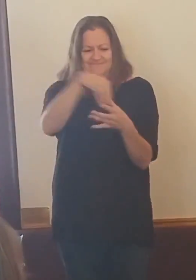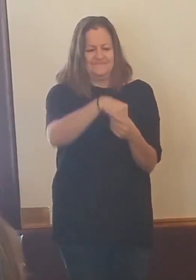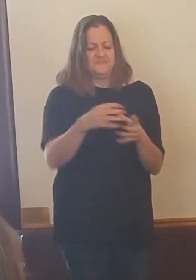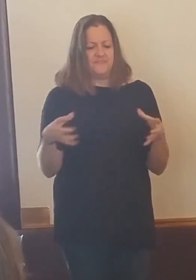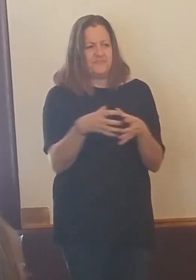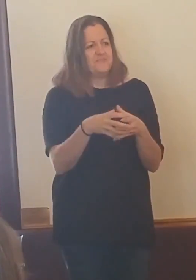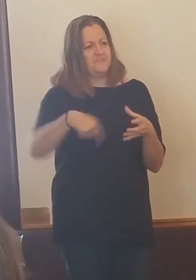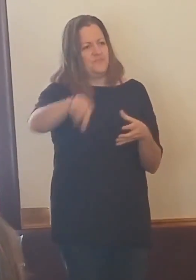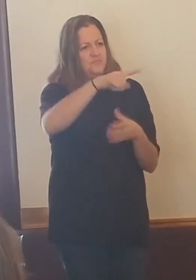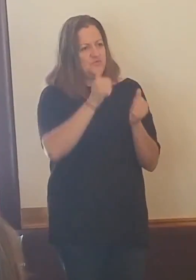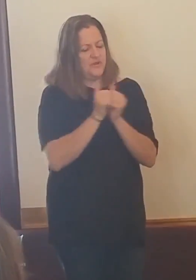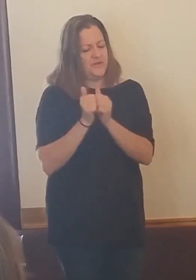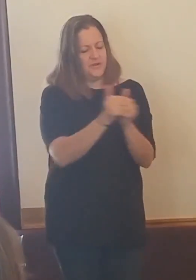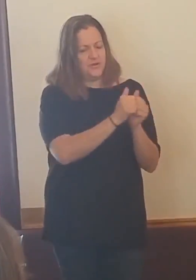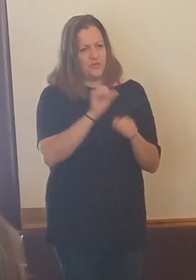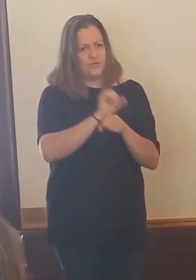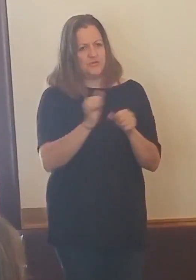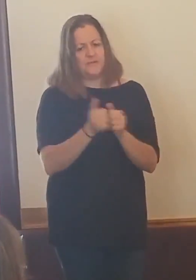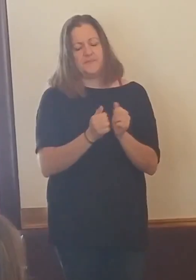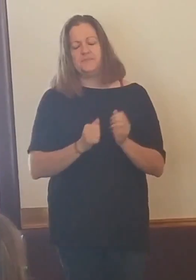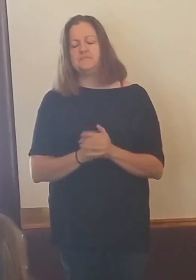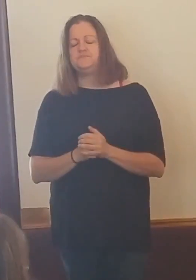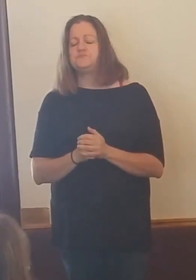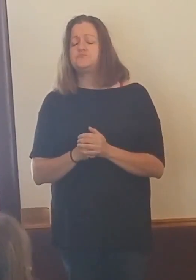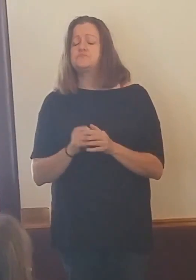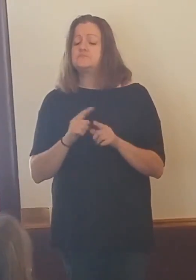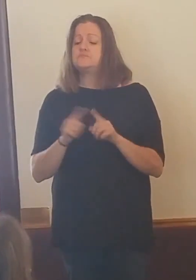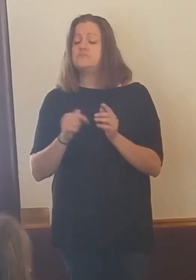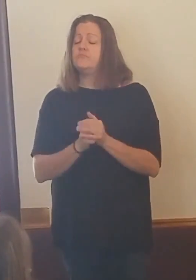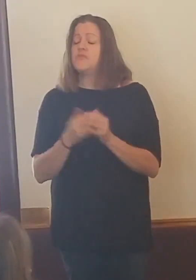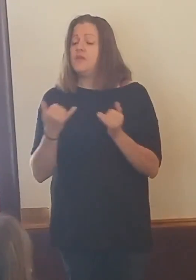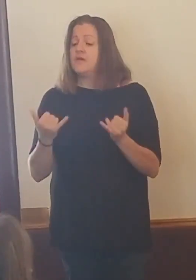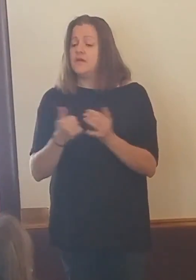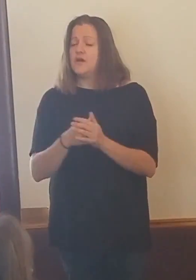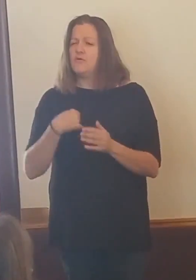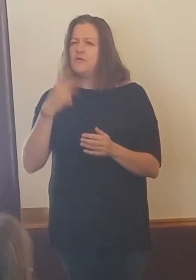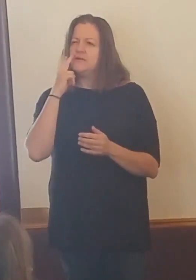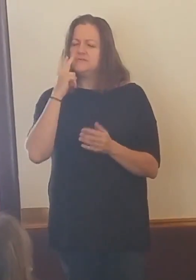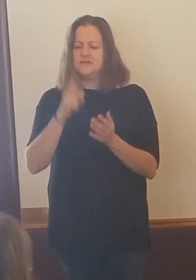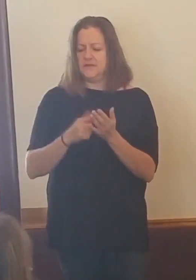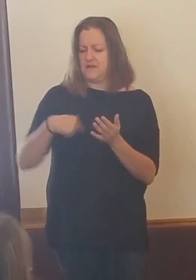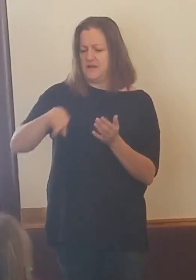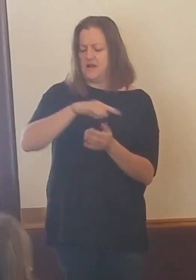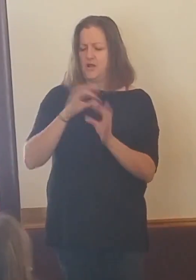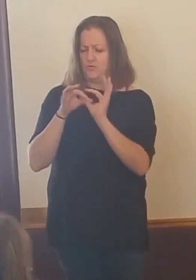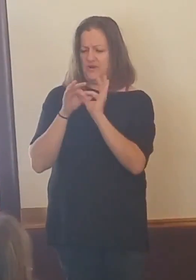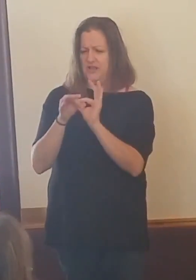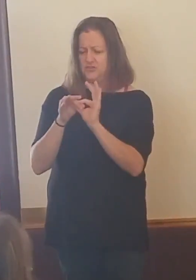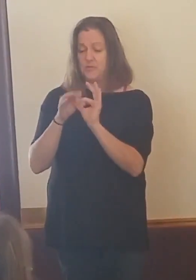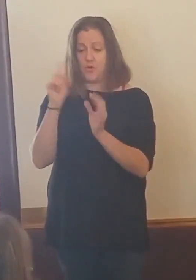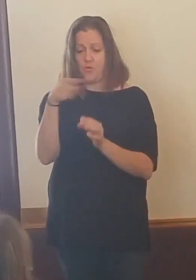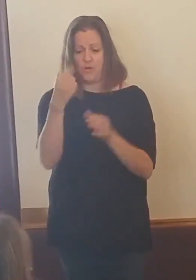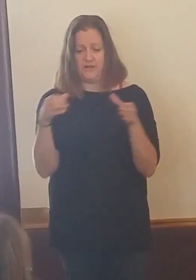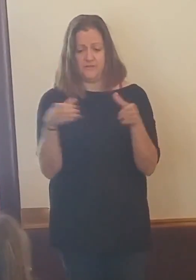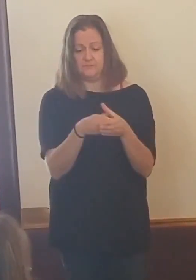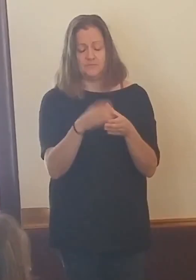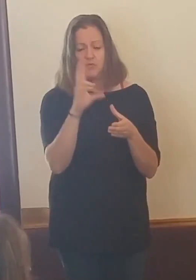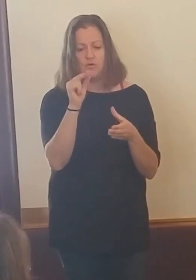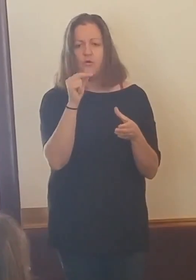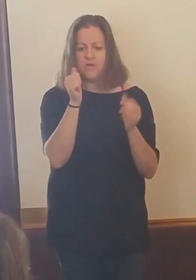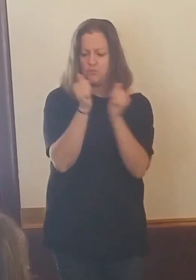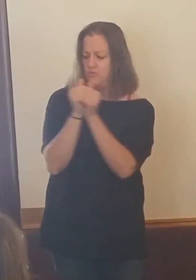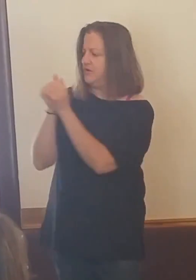are. But even more so, it was a chance to see what our relationship was with God. And